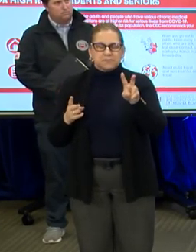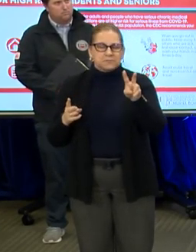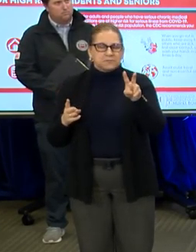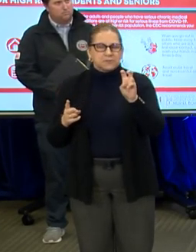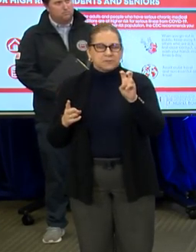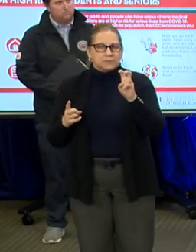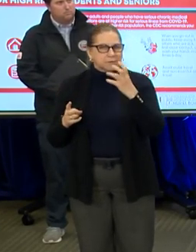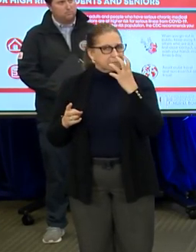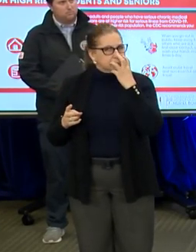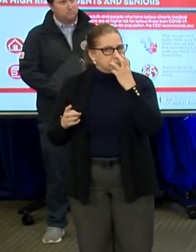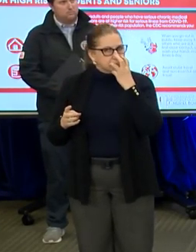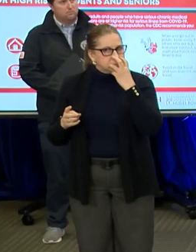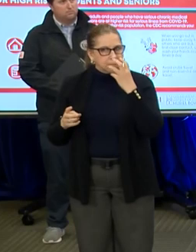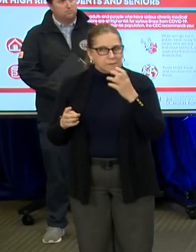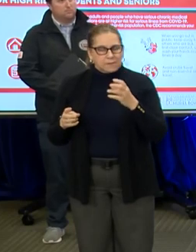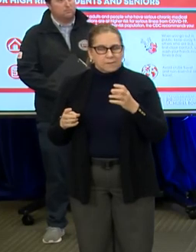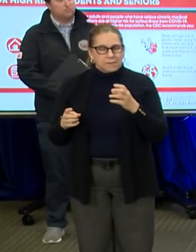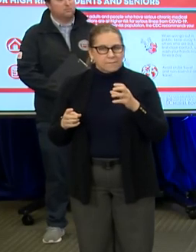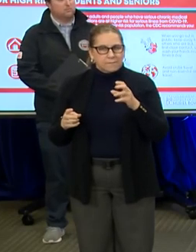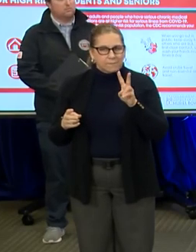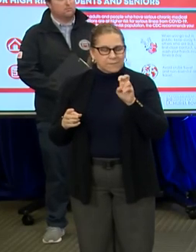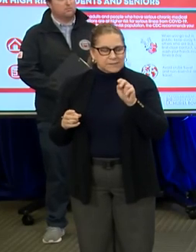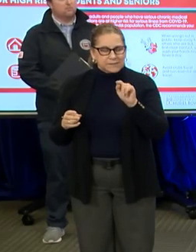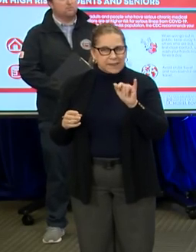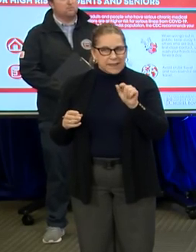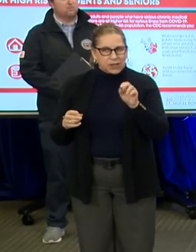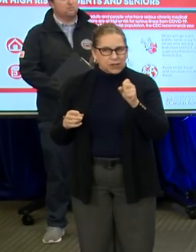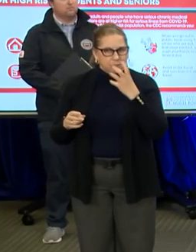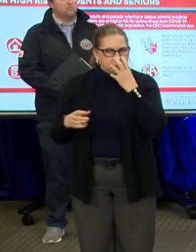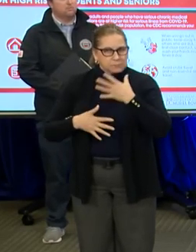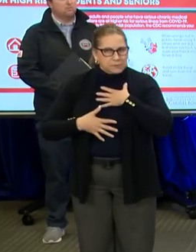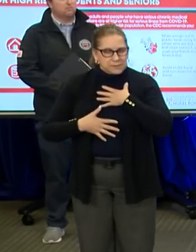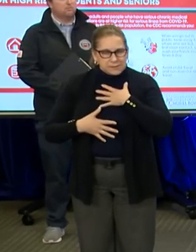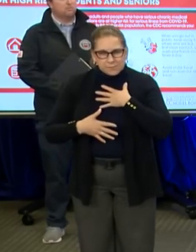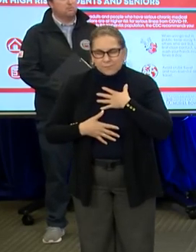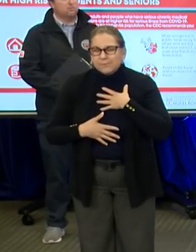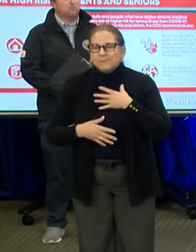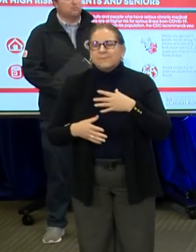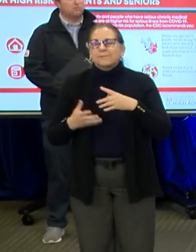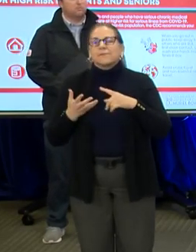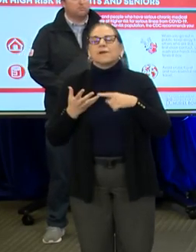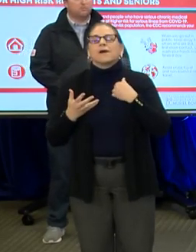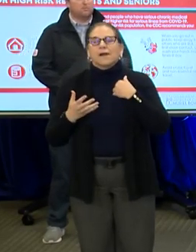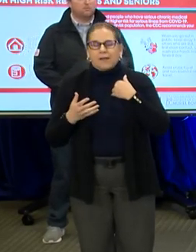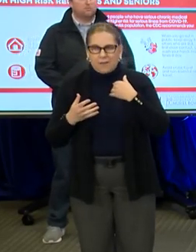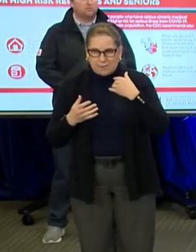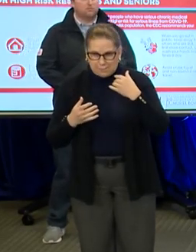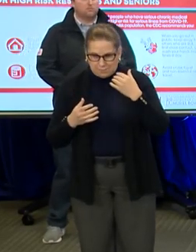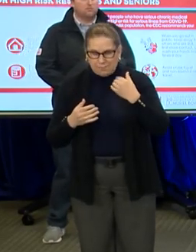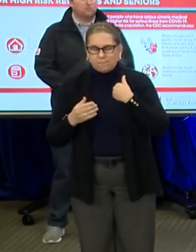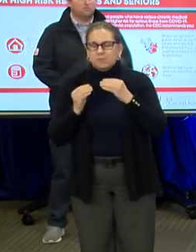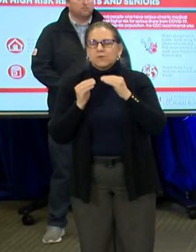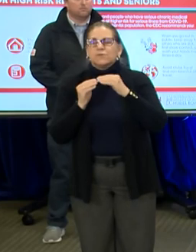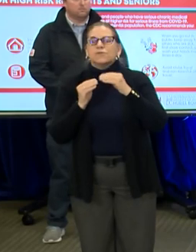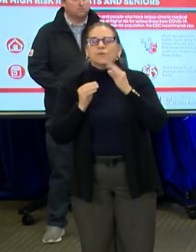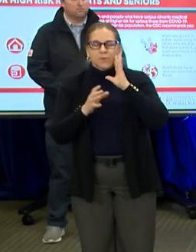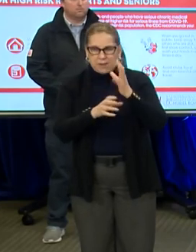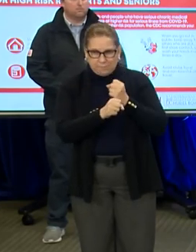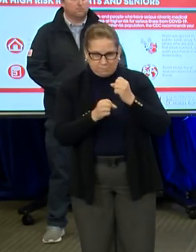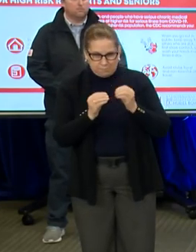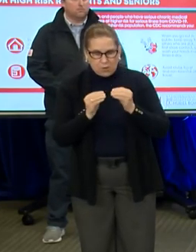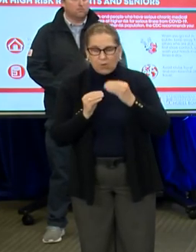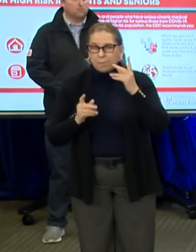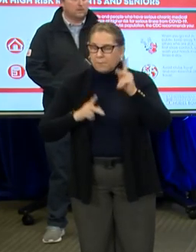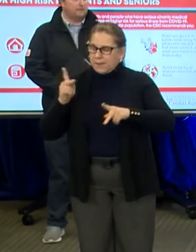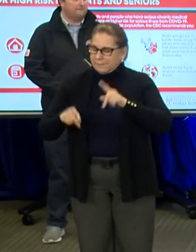know that we're going to need more, and lives will depend on it. Just as we're coordinating in D.C., we also